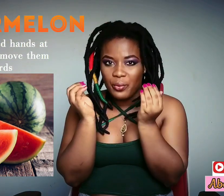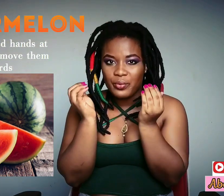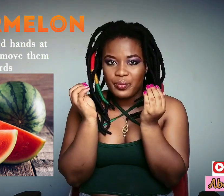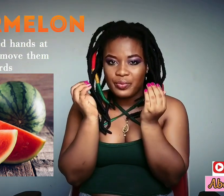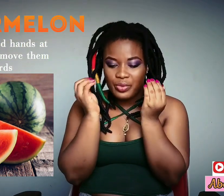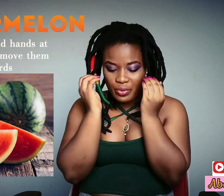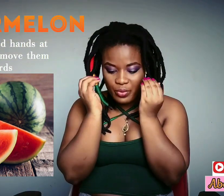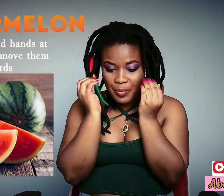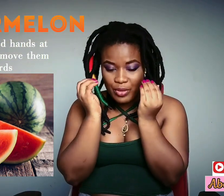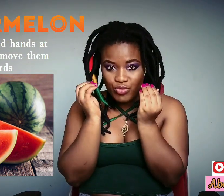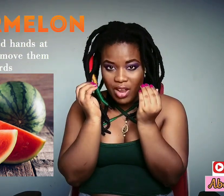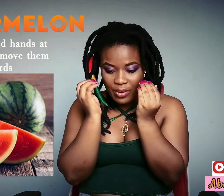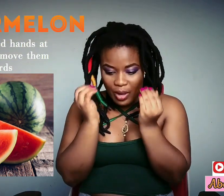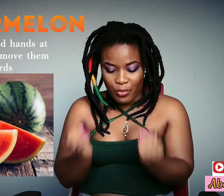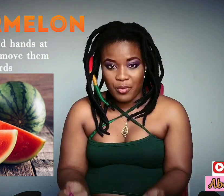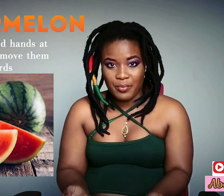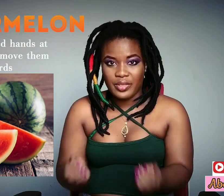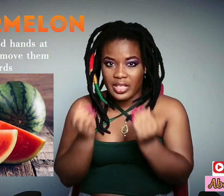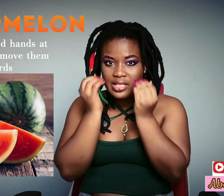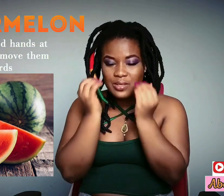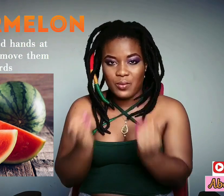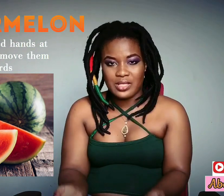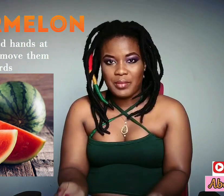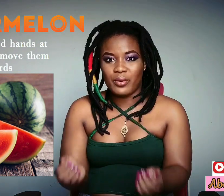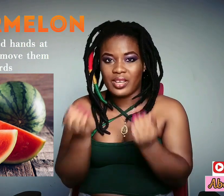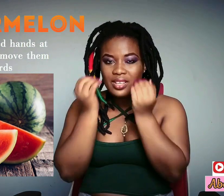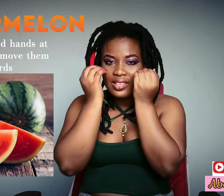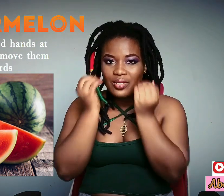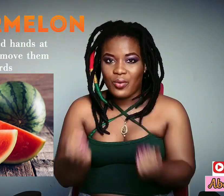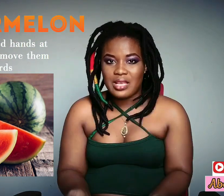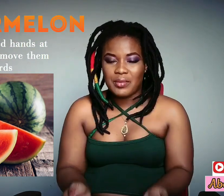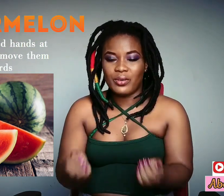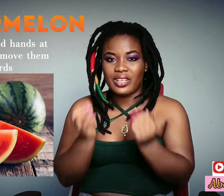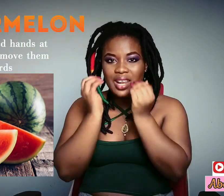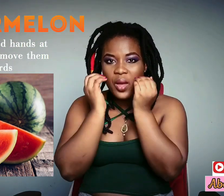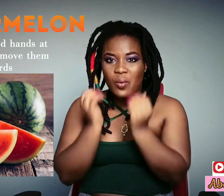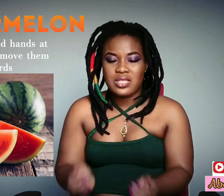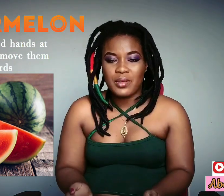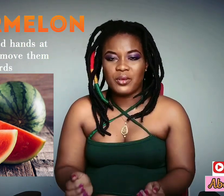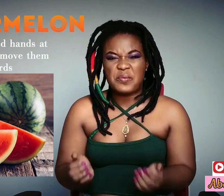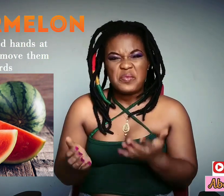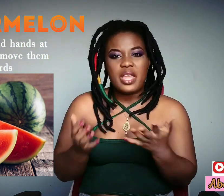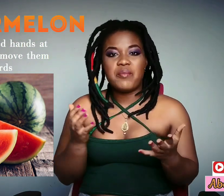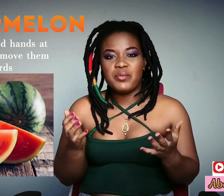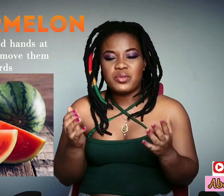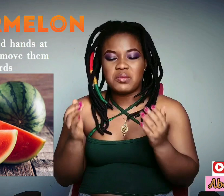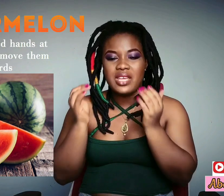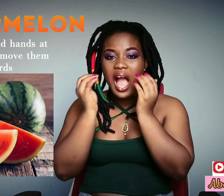along. With the bashra, no they perform. It's watermelon. Watermelon. Watermelon. It be moved me